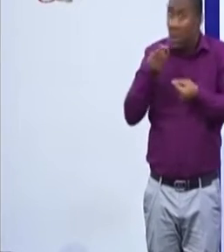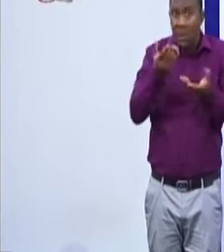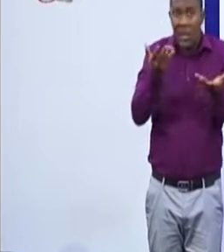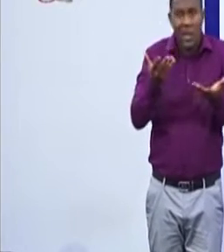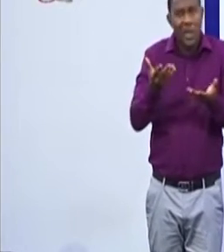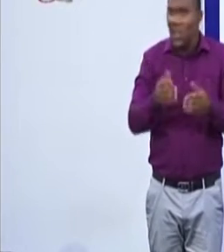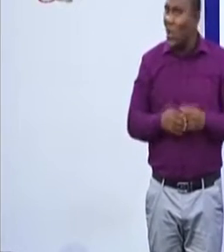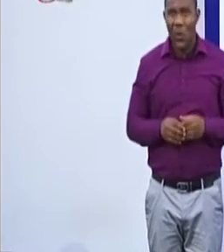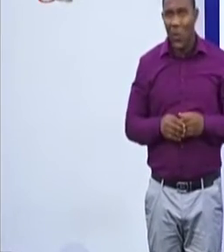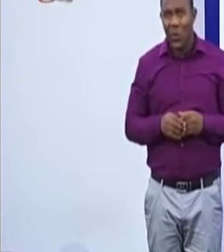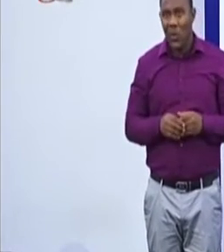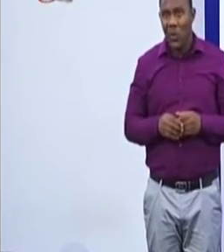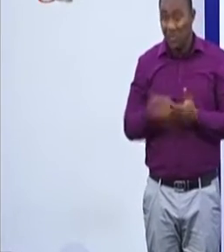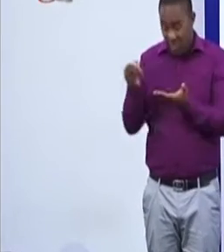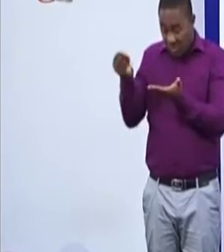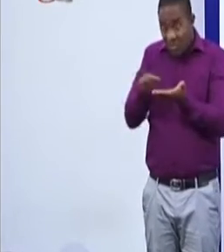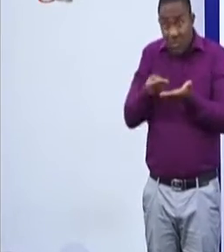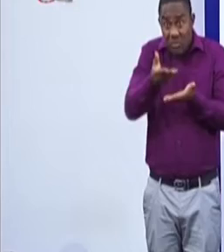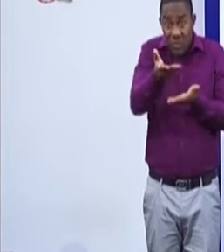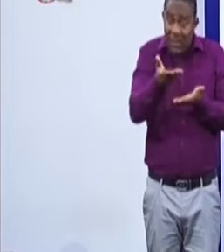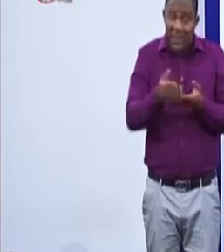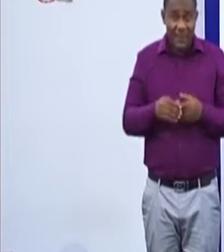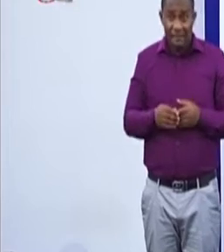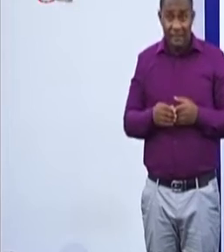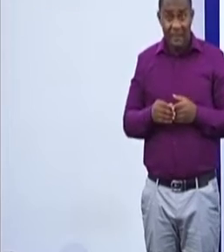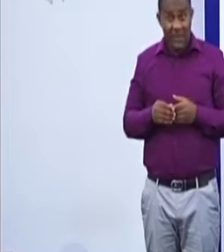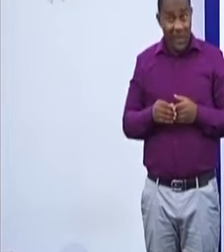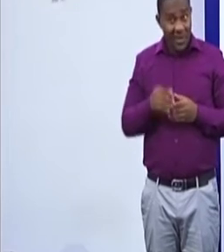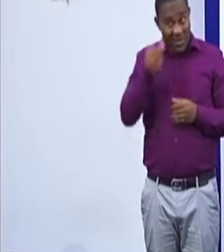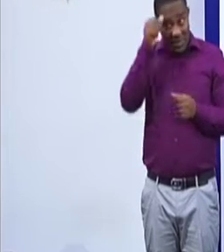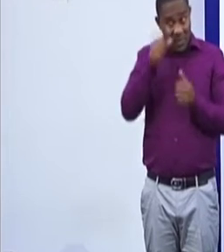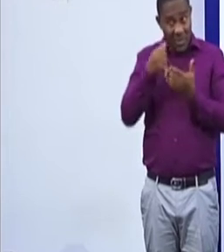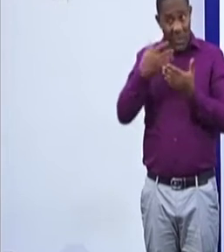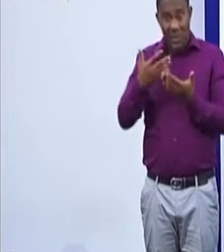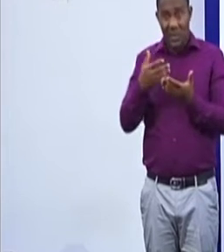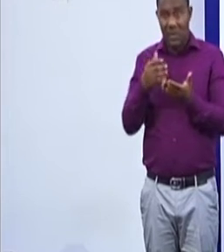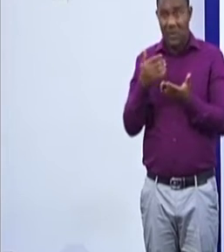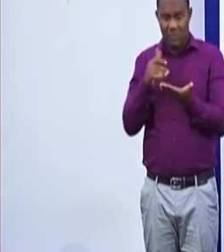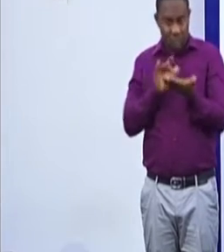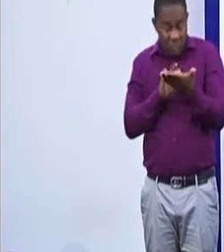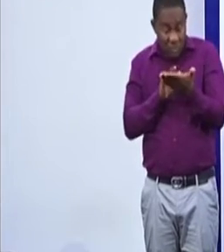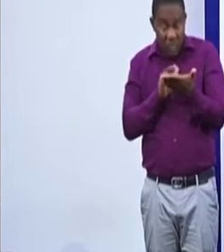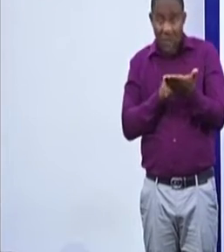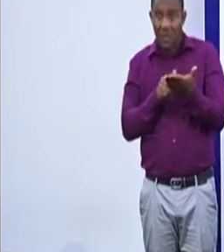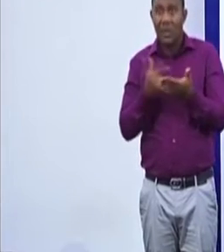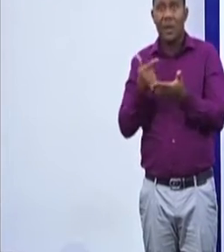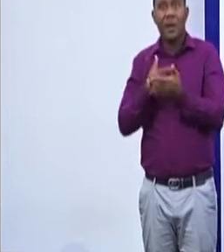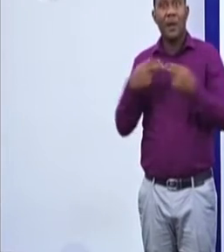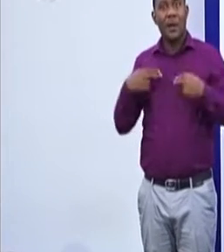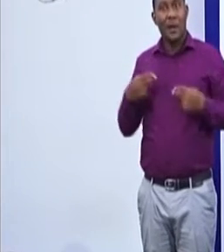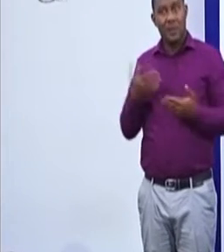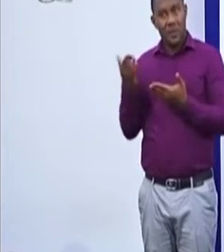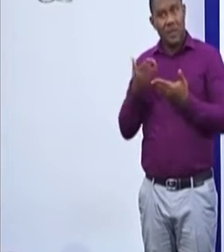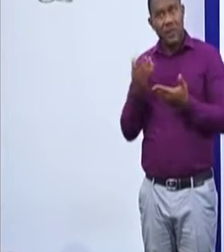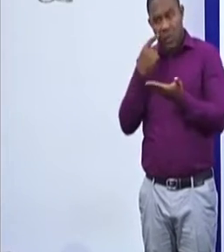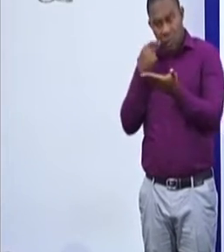it, especially when, with great respect, the same phone on which you are sharing, if you just went to the Ghana Health Service website or the Ministry of Information website, the